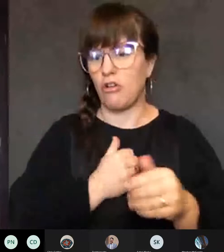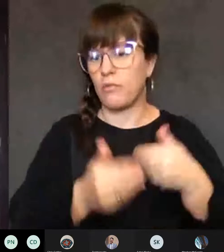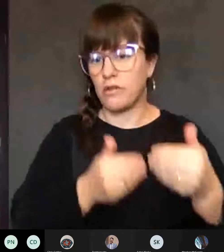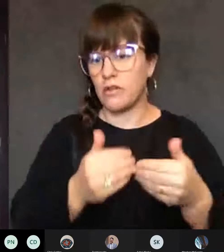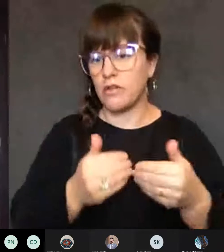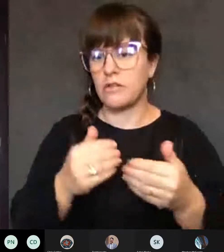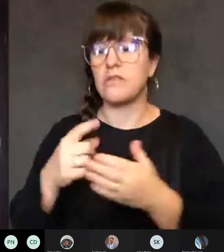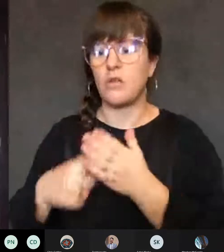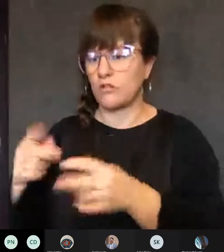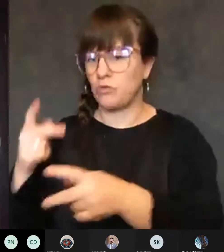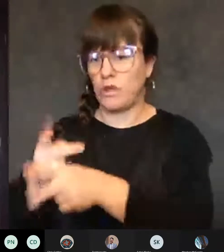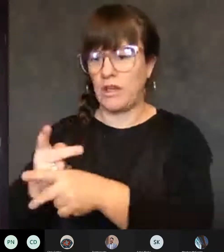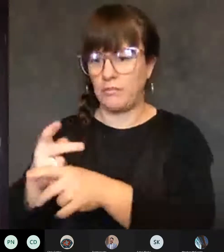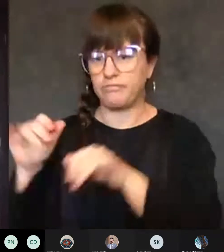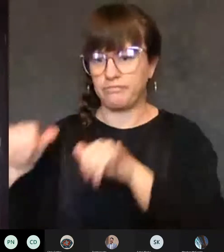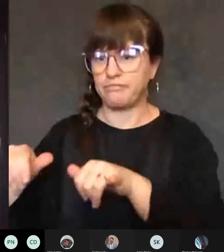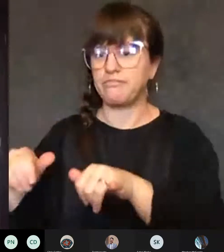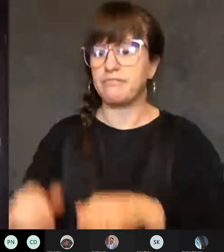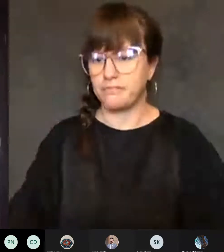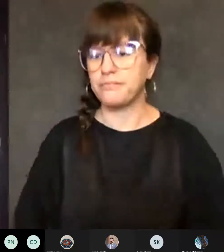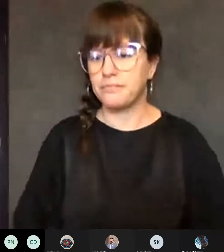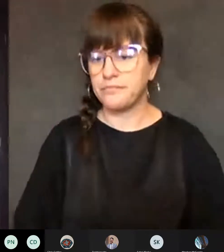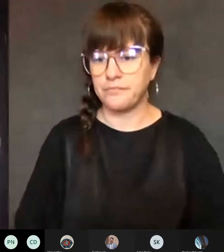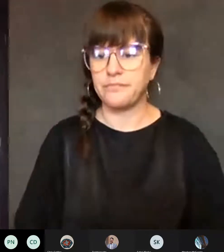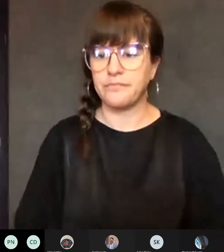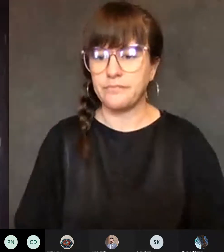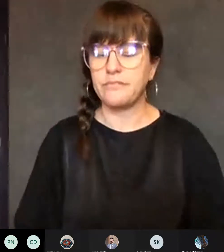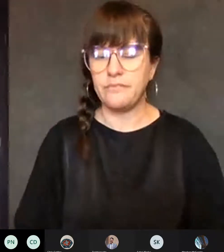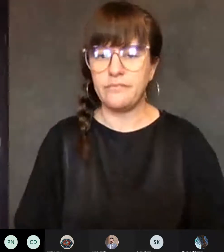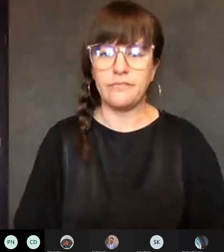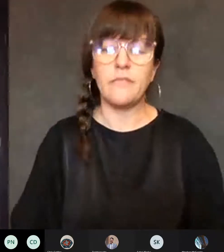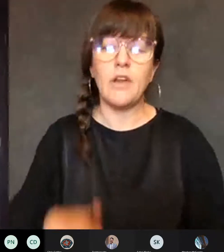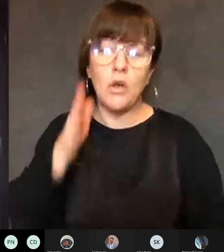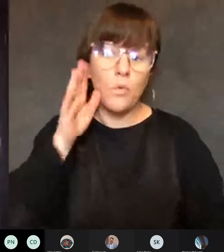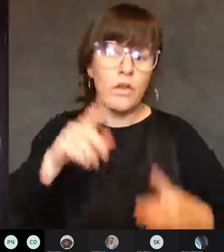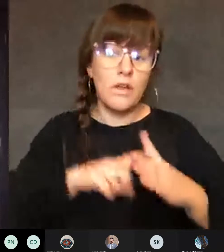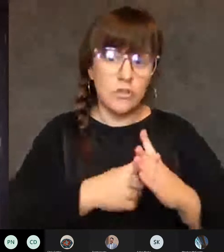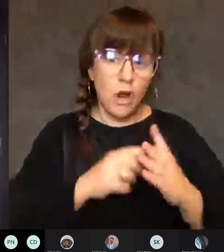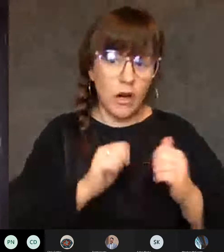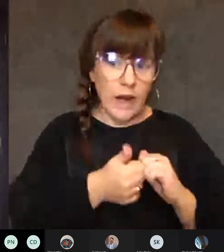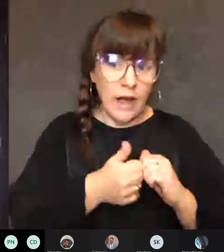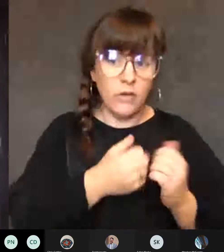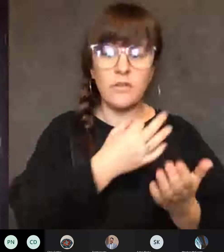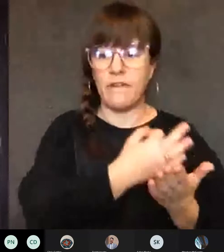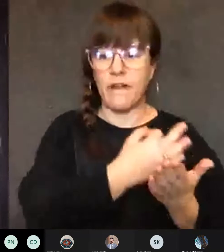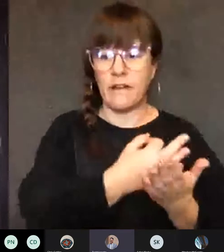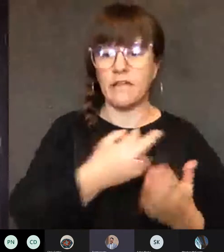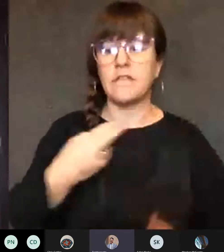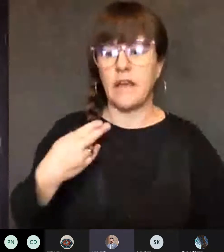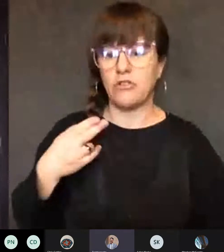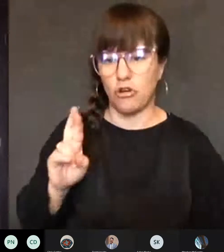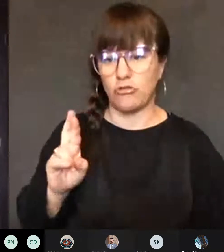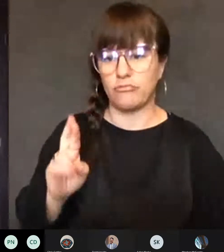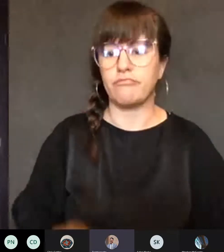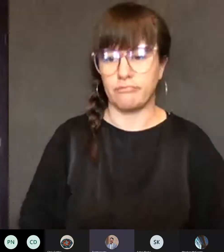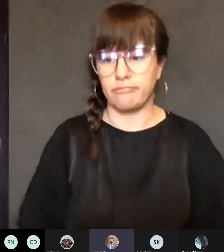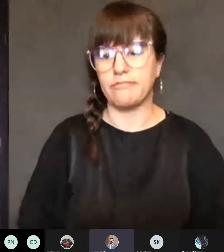out how we can go forward like that. But it will start with finance and HR.